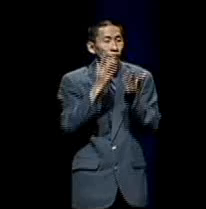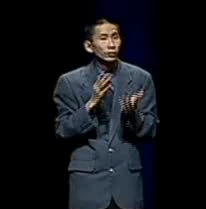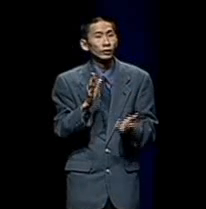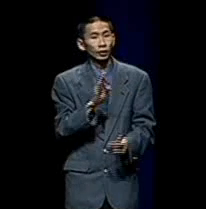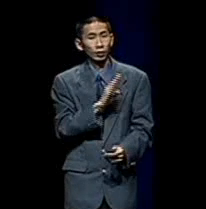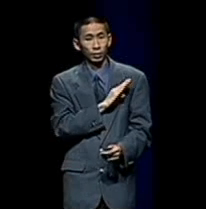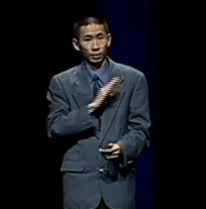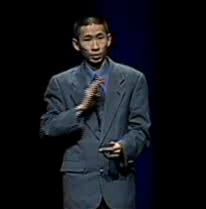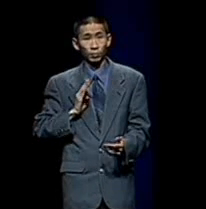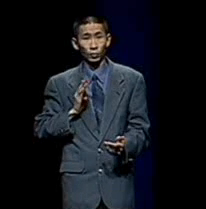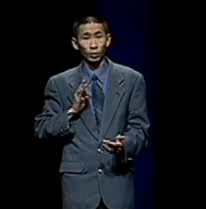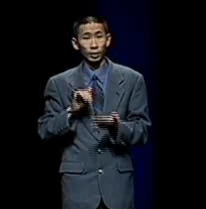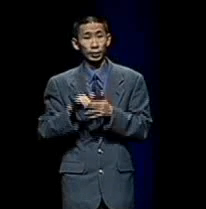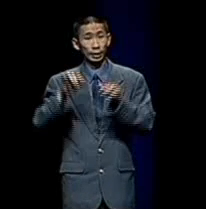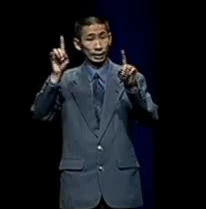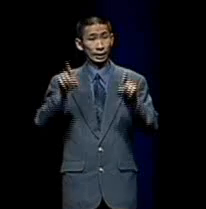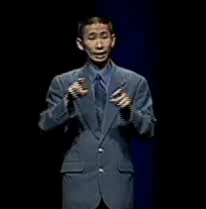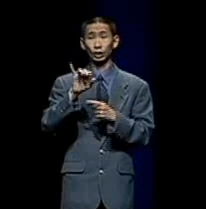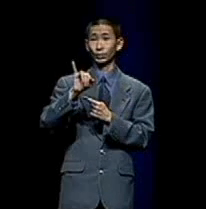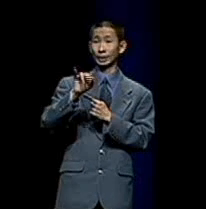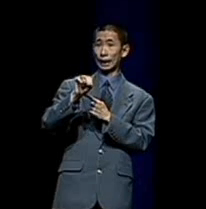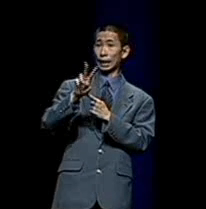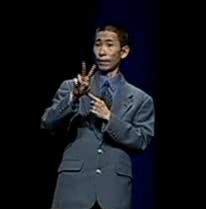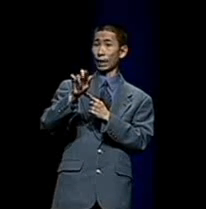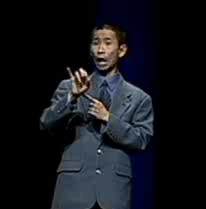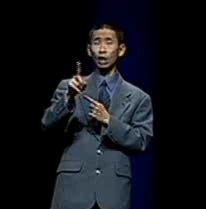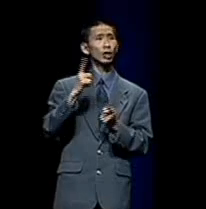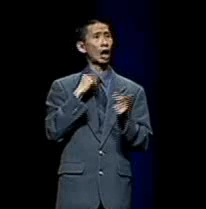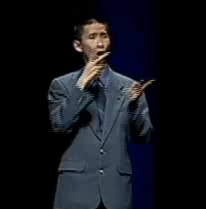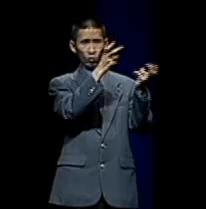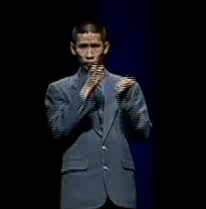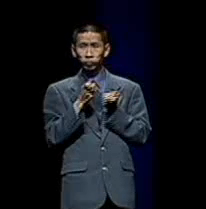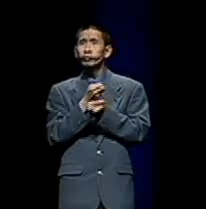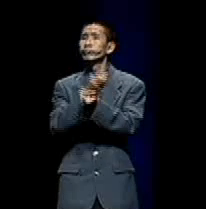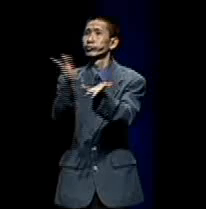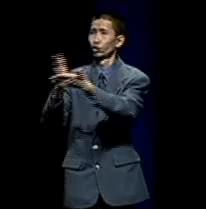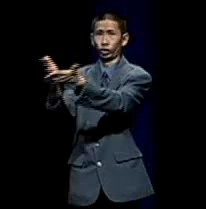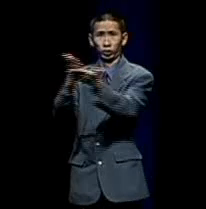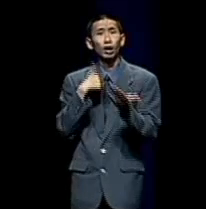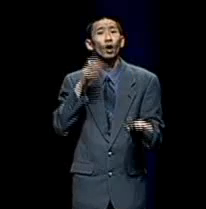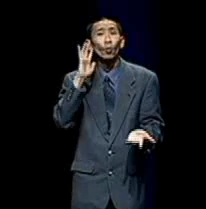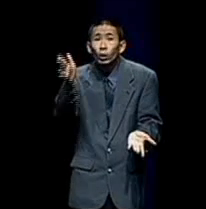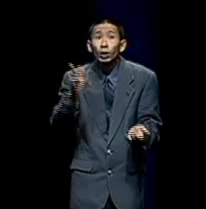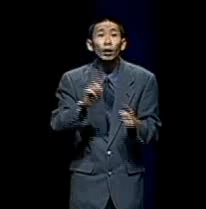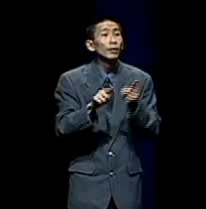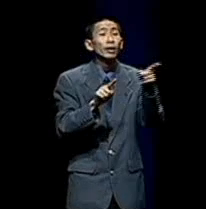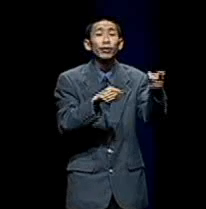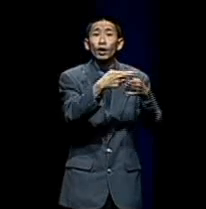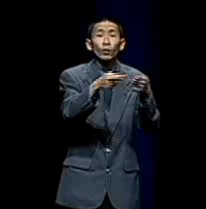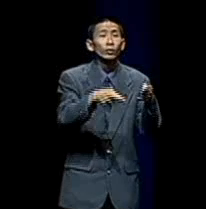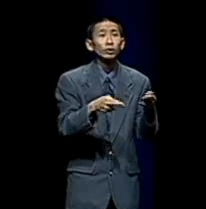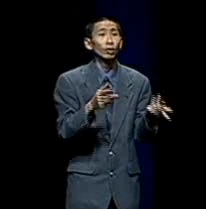invalid, I would have no problem reporting that to you today. That was not their findings.